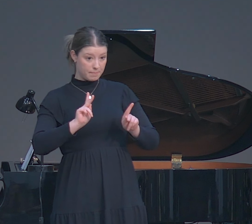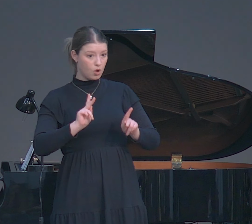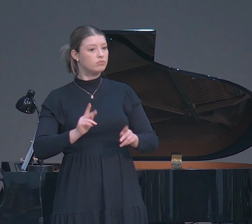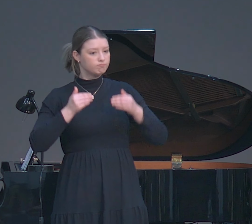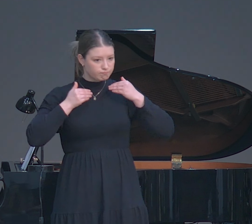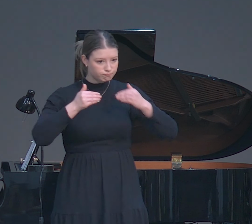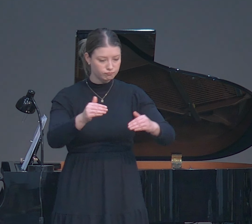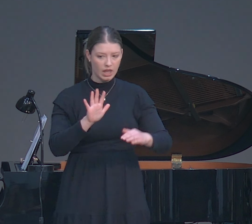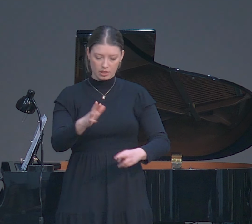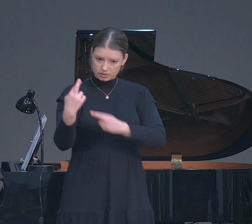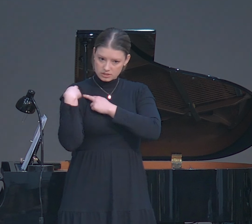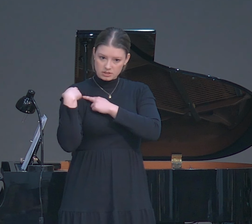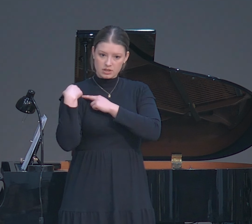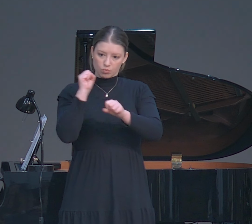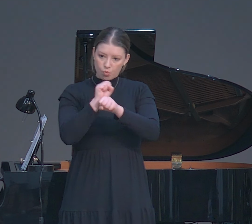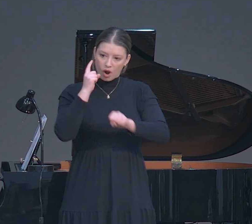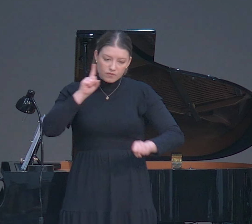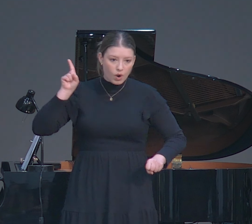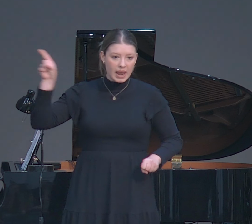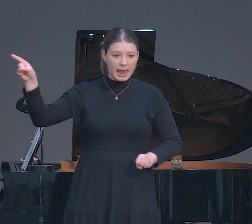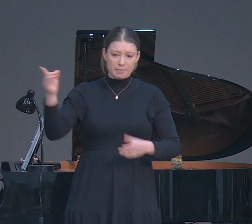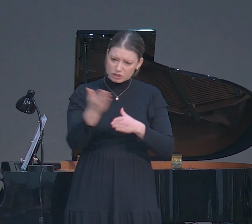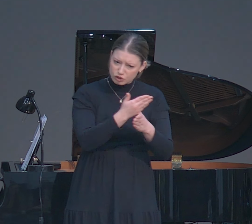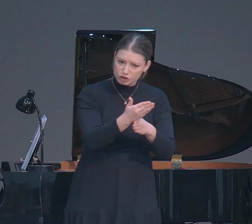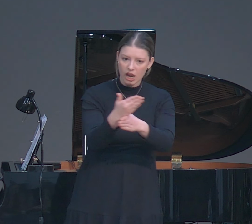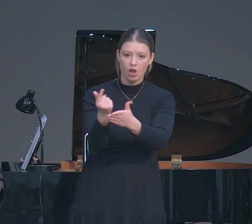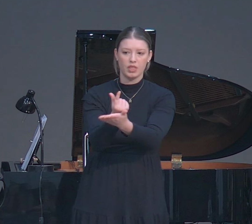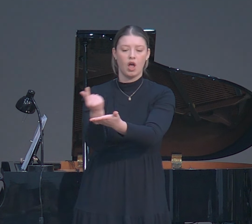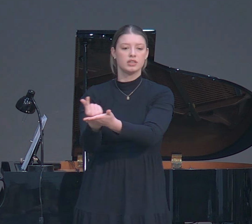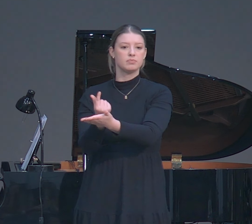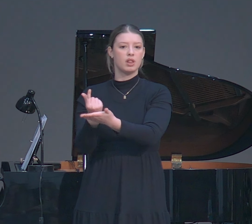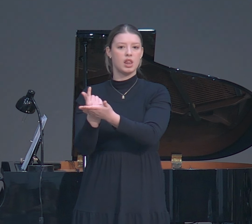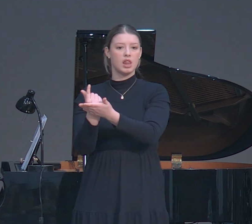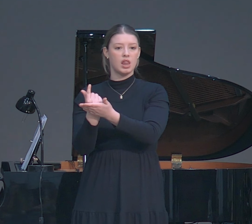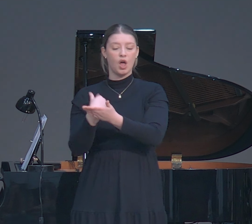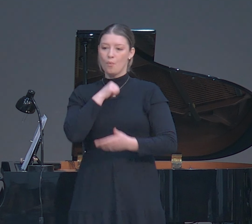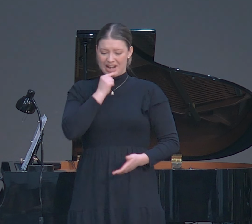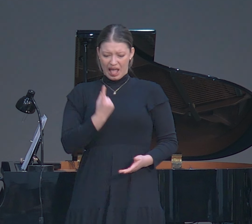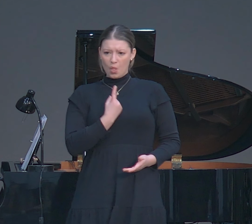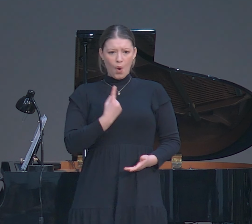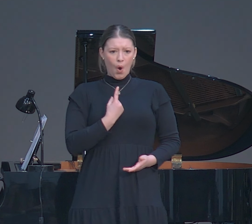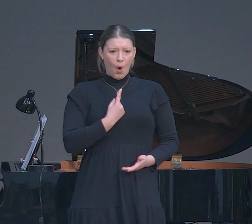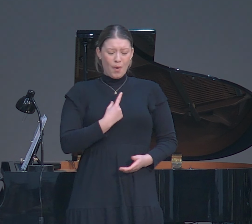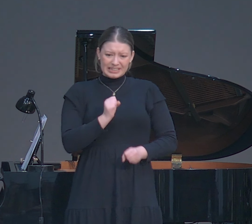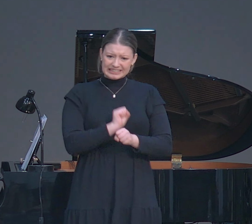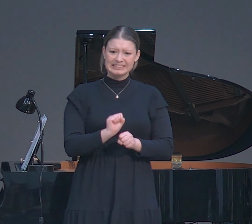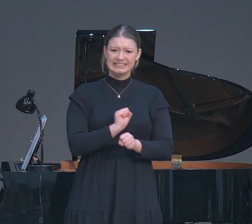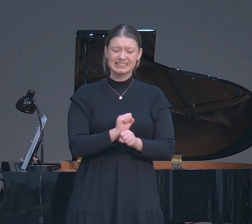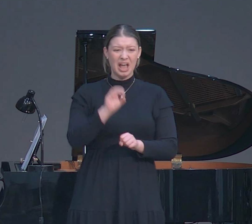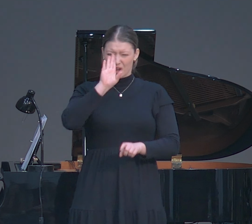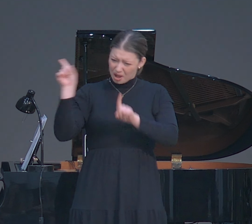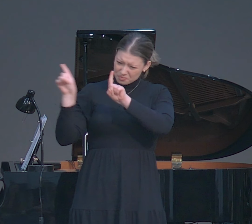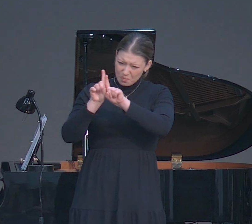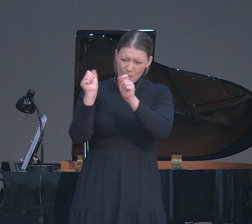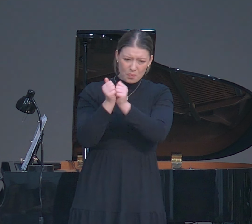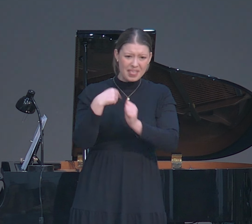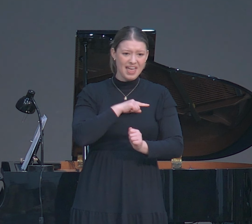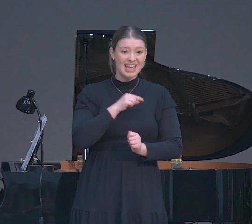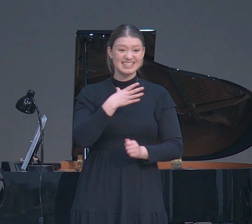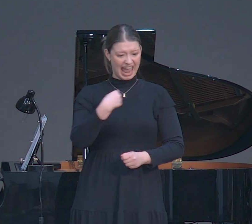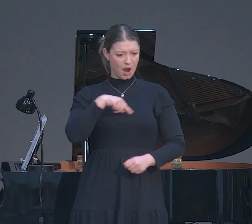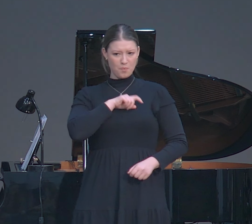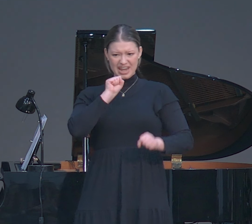out the mission of sharing the gospel, we're not alone. God is not only with us, but we can be